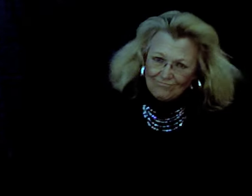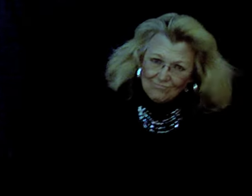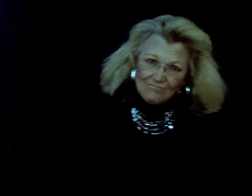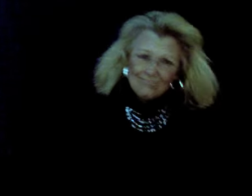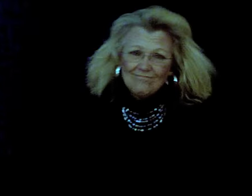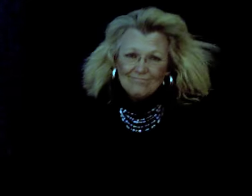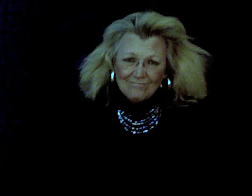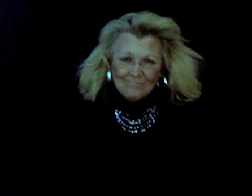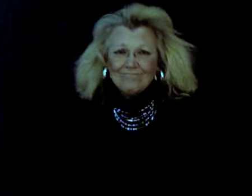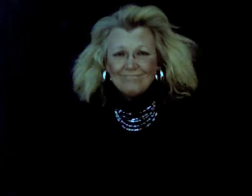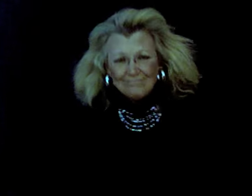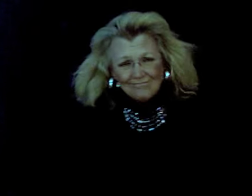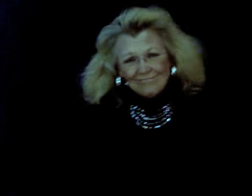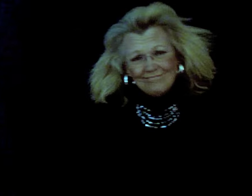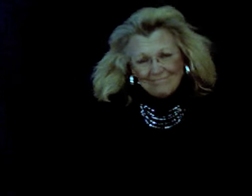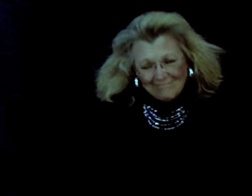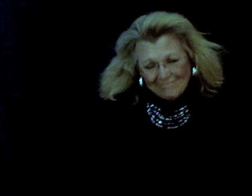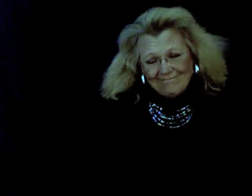Thank you.